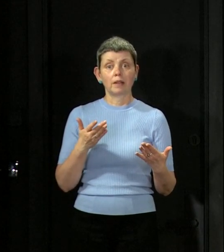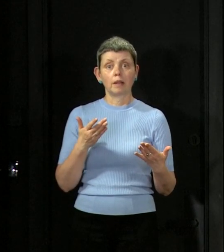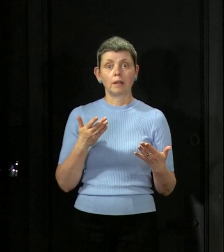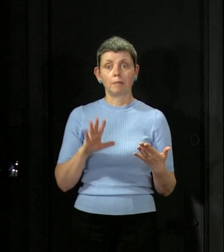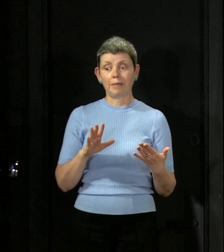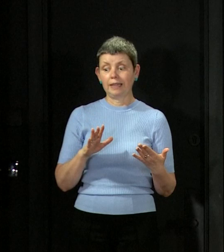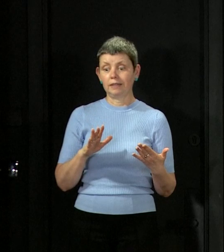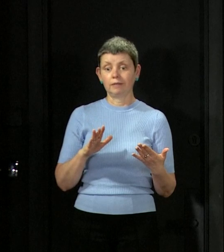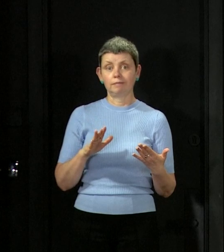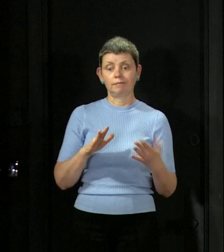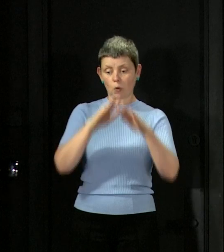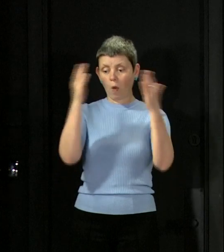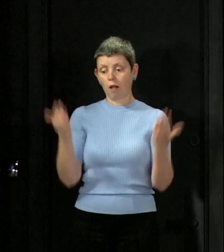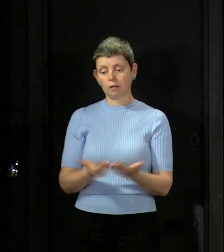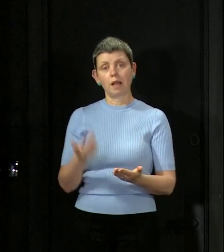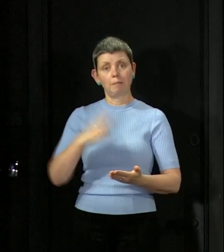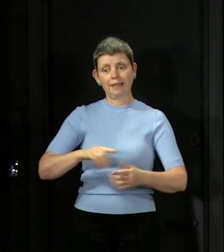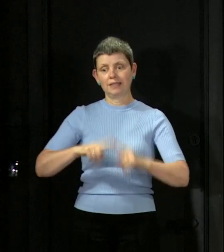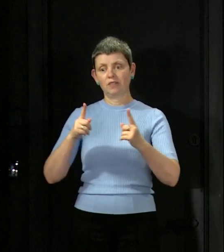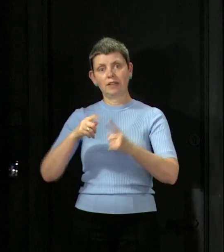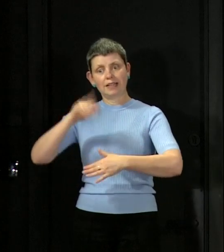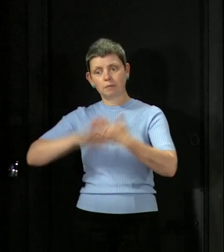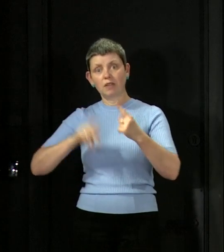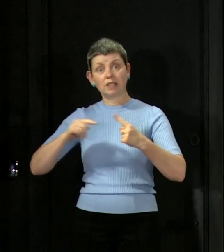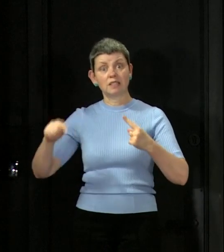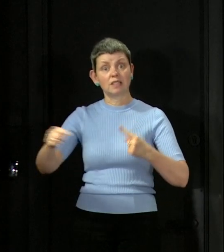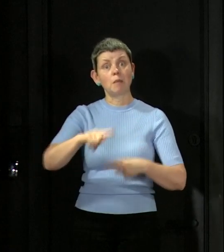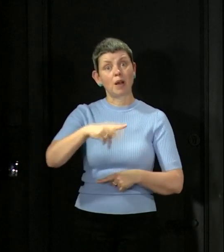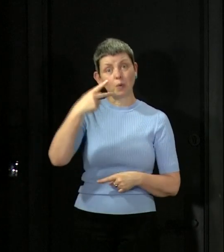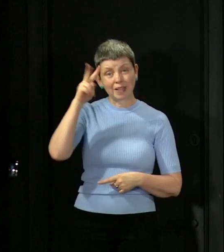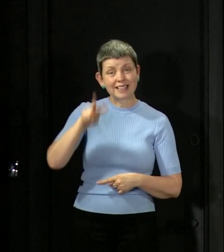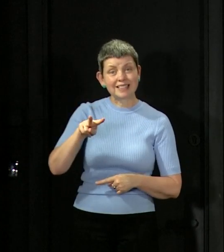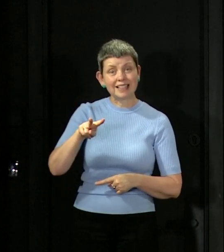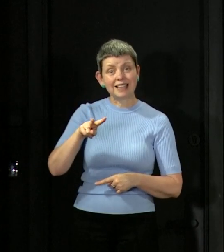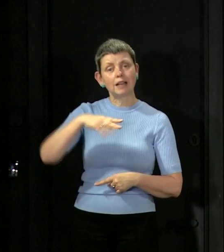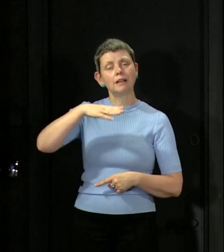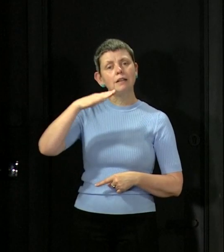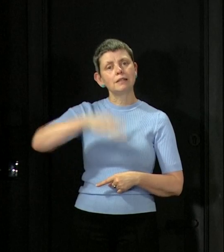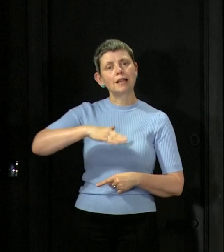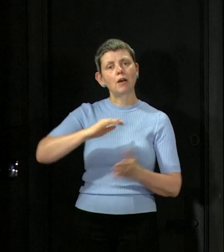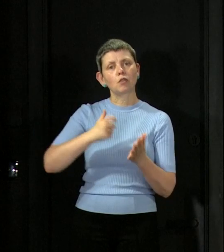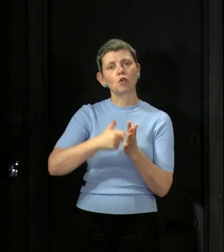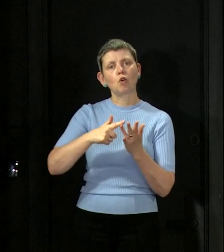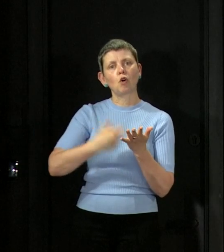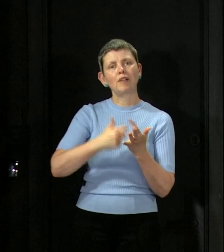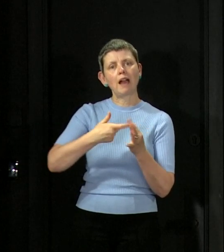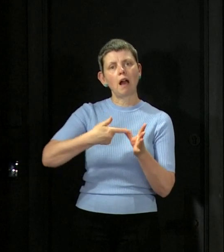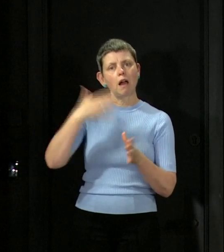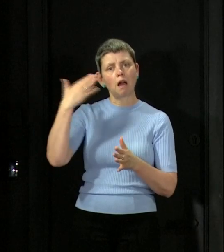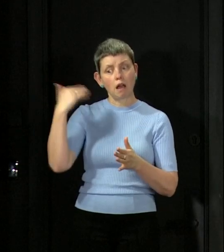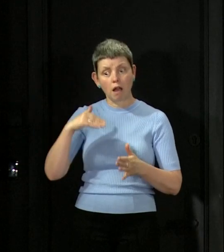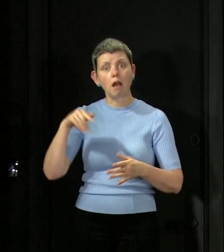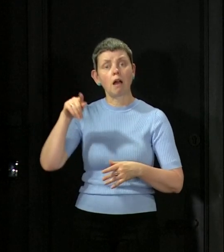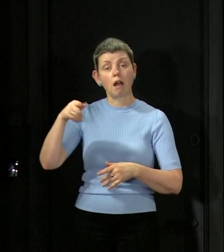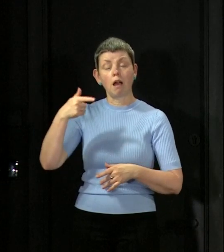know, Korea right now, we're seeing having opened its schools, is closed its schools again because of a rise in the number of cases. So